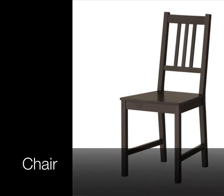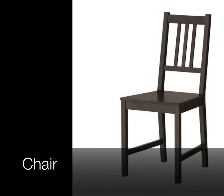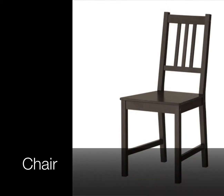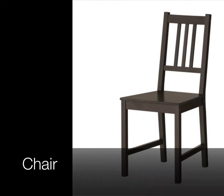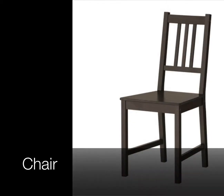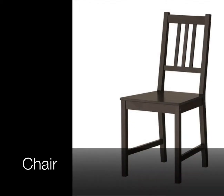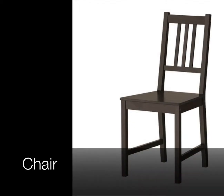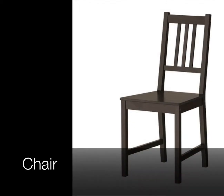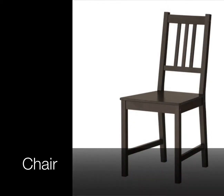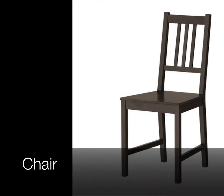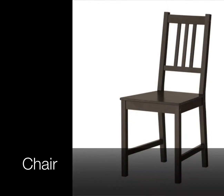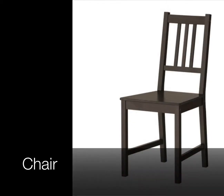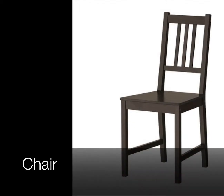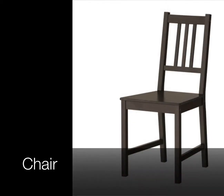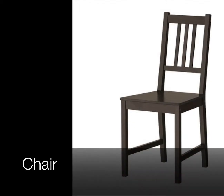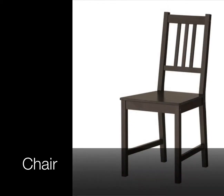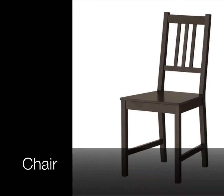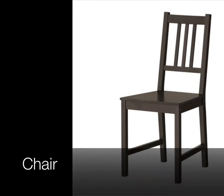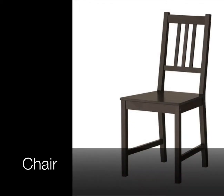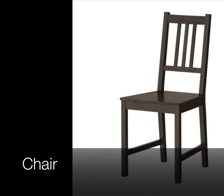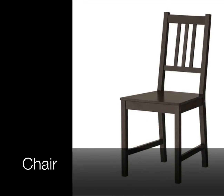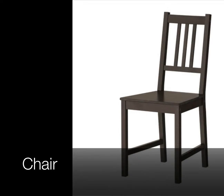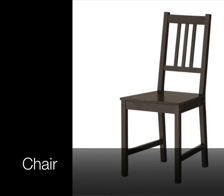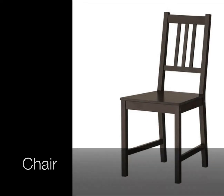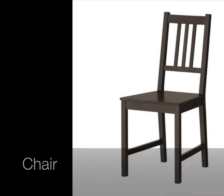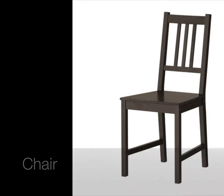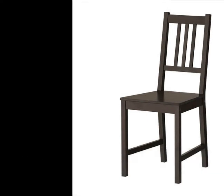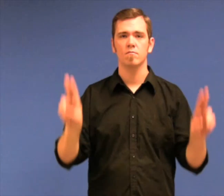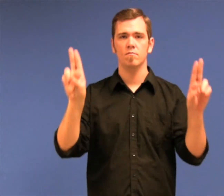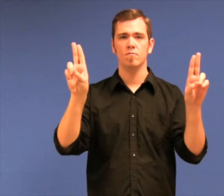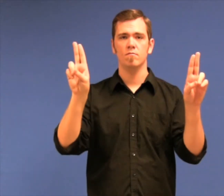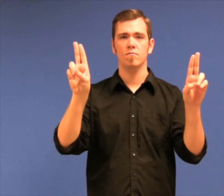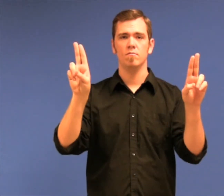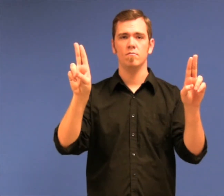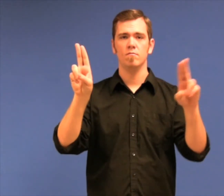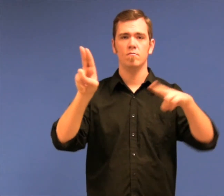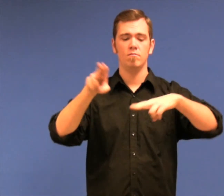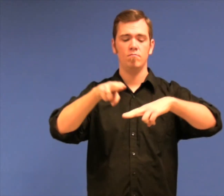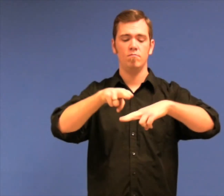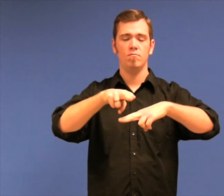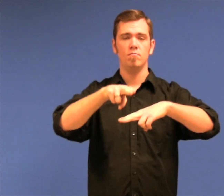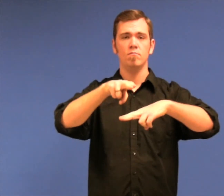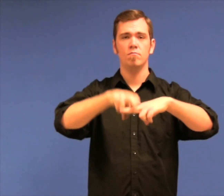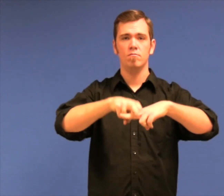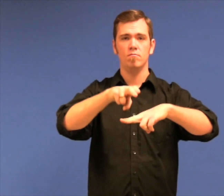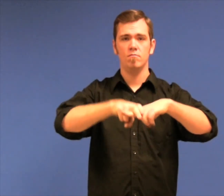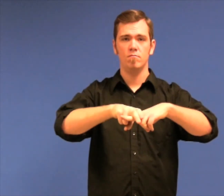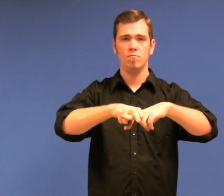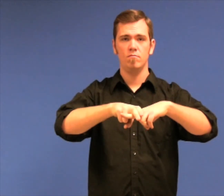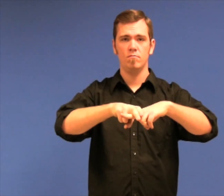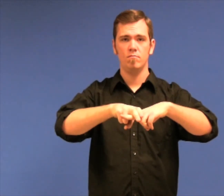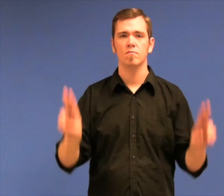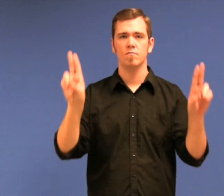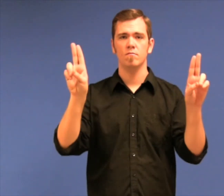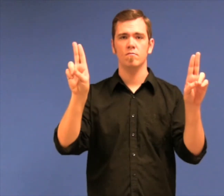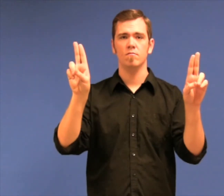Now the noun chair is chair, like a person sitting down, but you tap